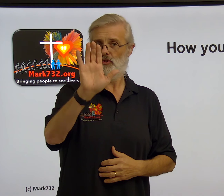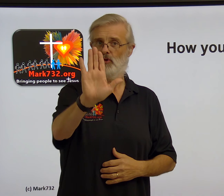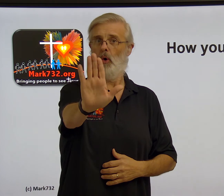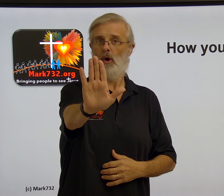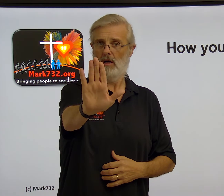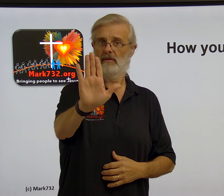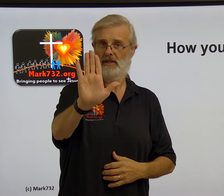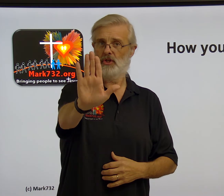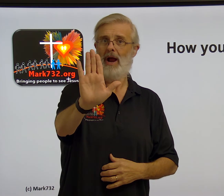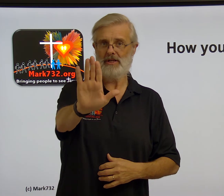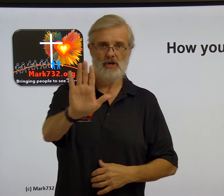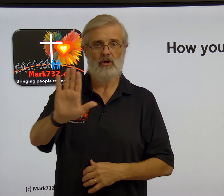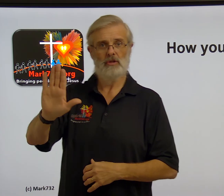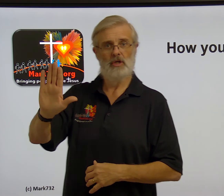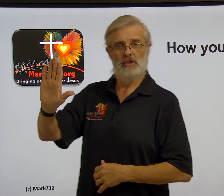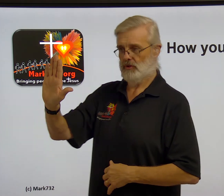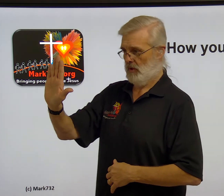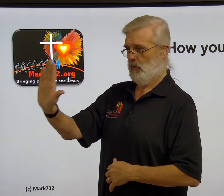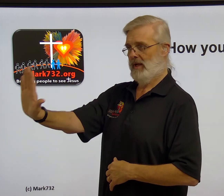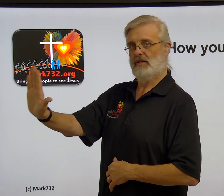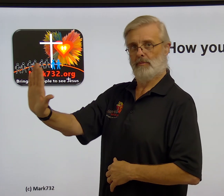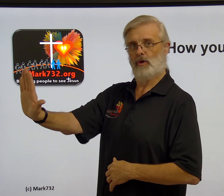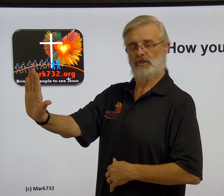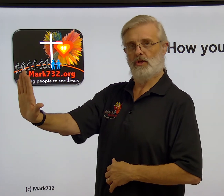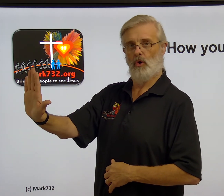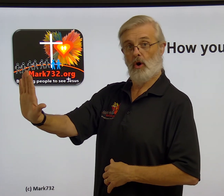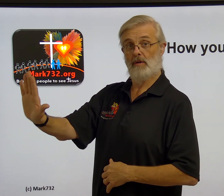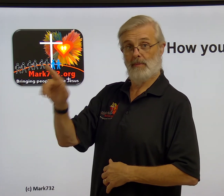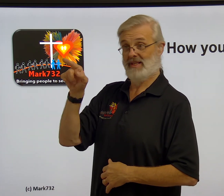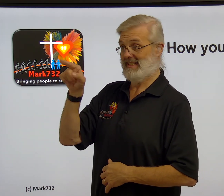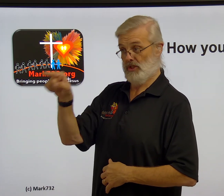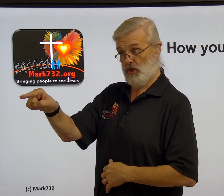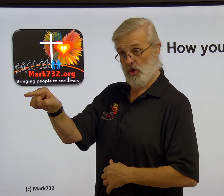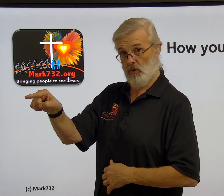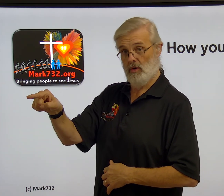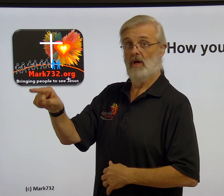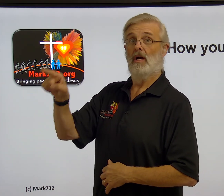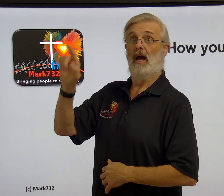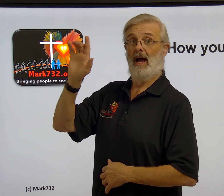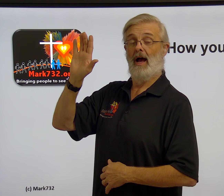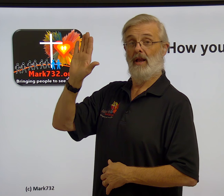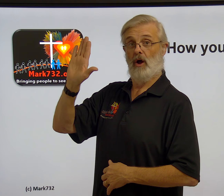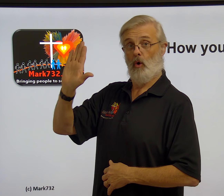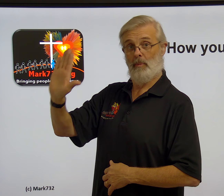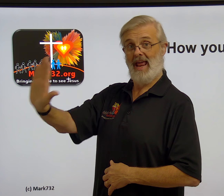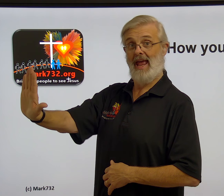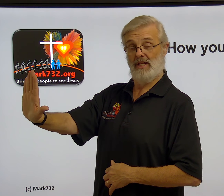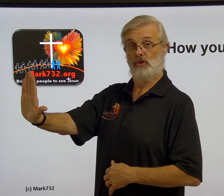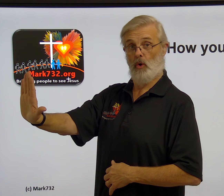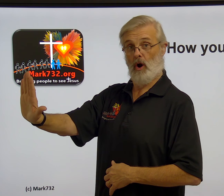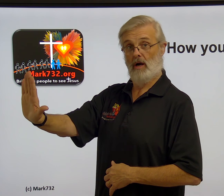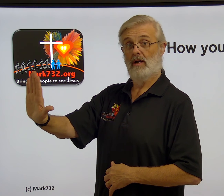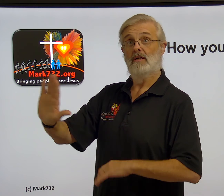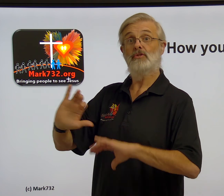your this directional so you point to the person your remember this is you and open hand is your so